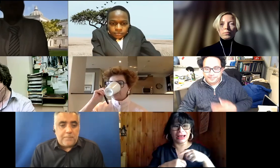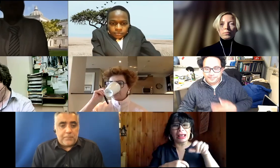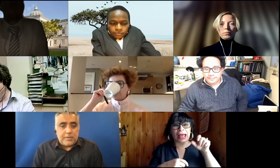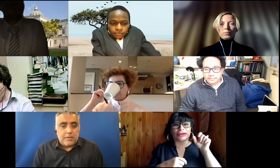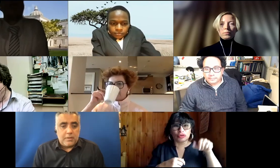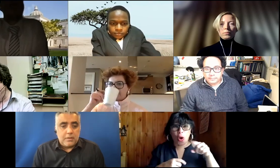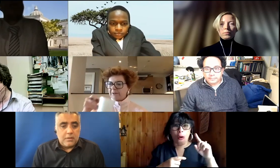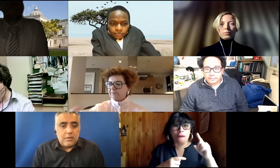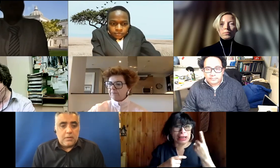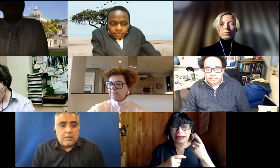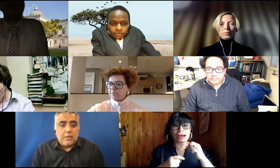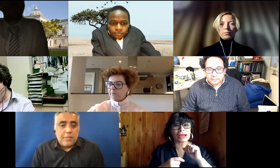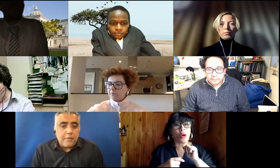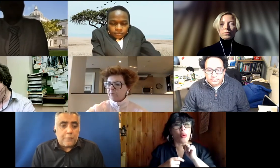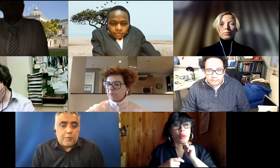people.